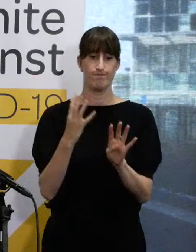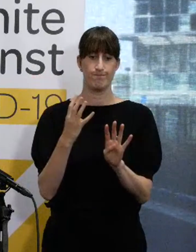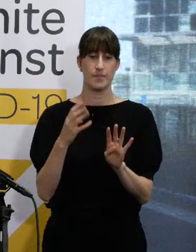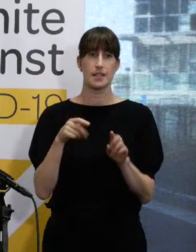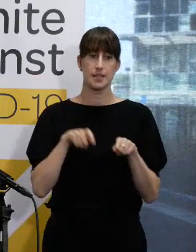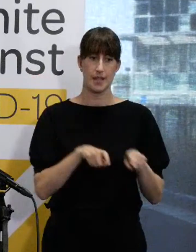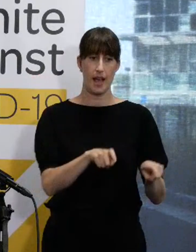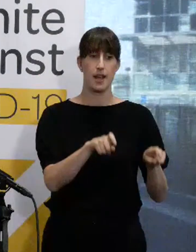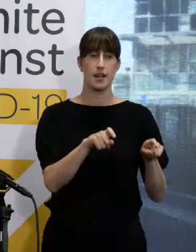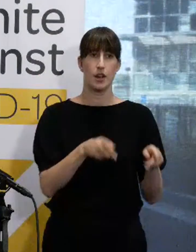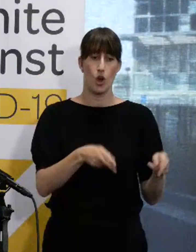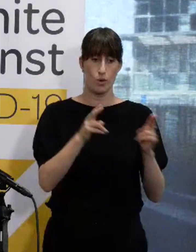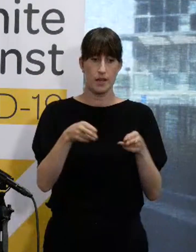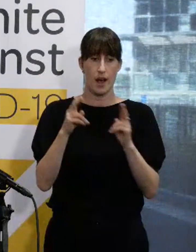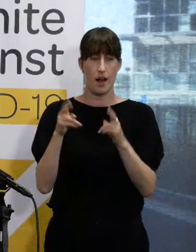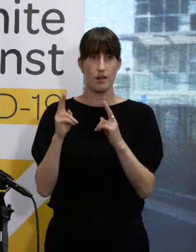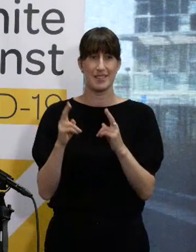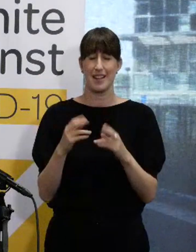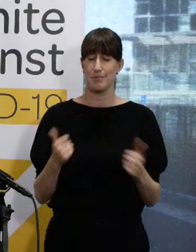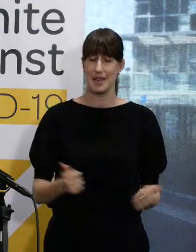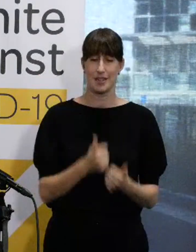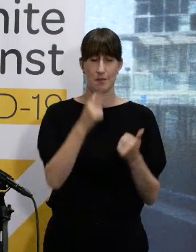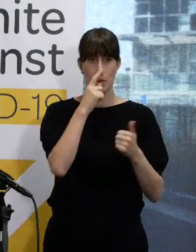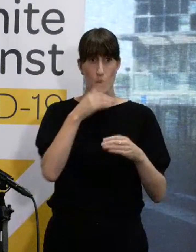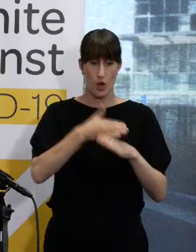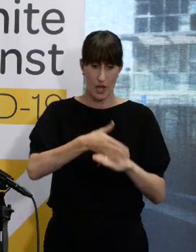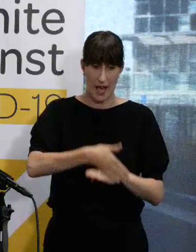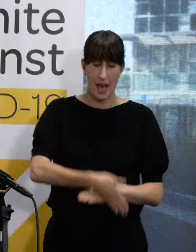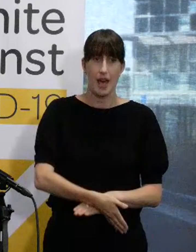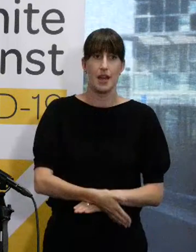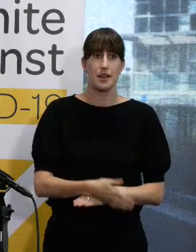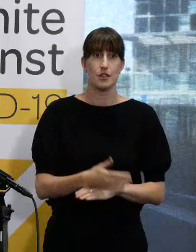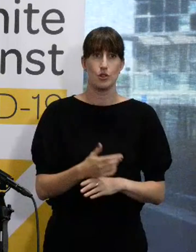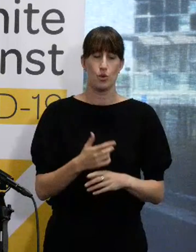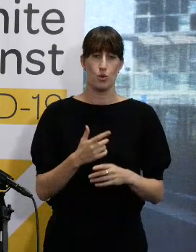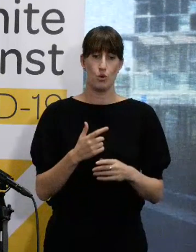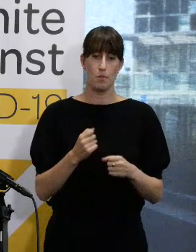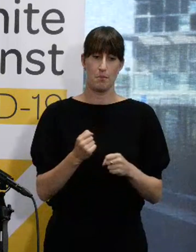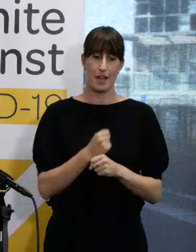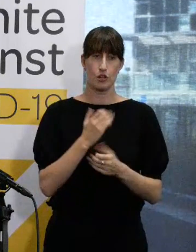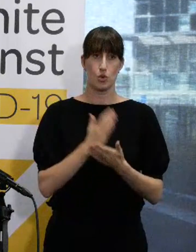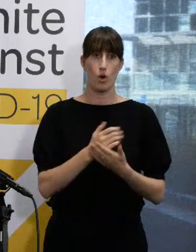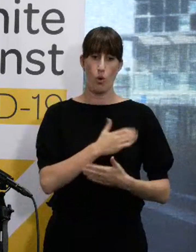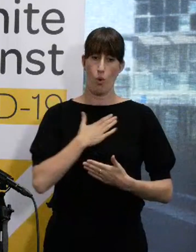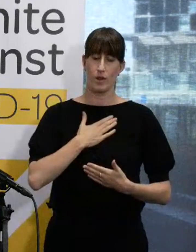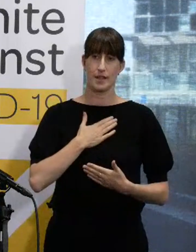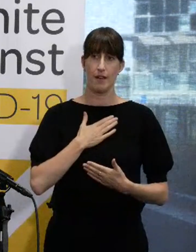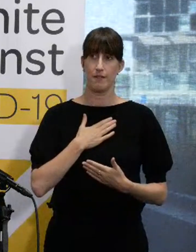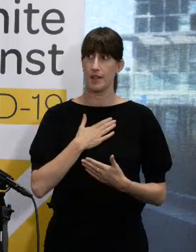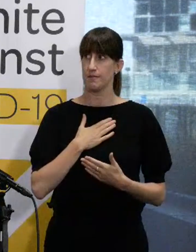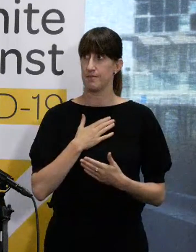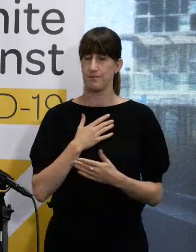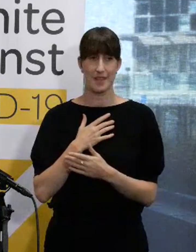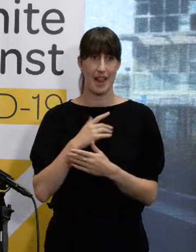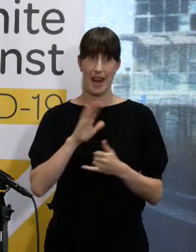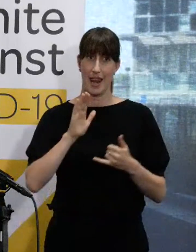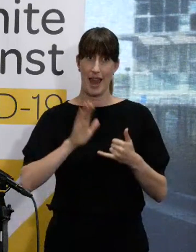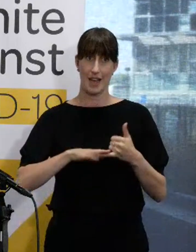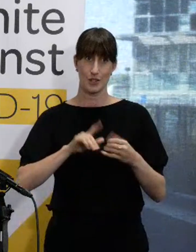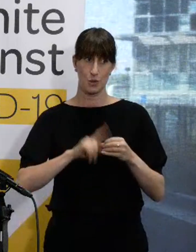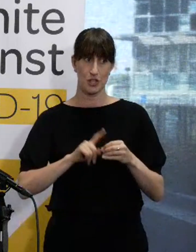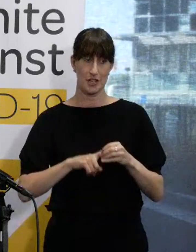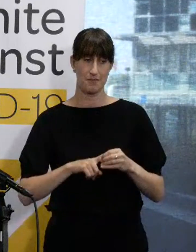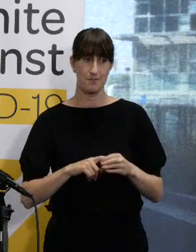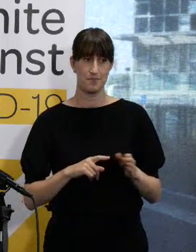day to keep them safe and keep our border staff safe. Are you comfortable with the Emirates flight continuing to take place? Yeah,